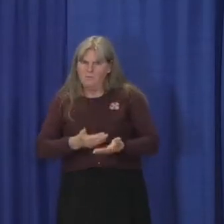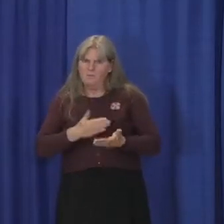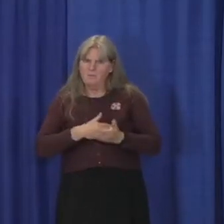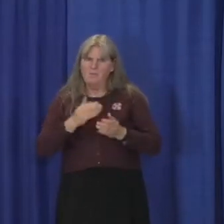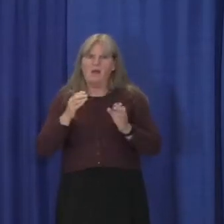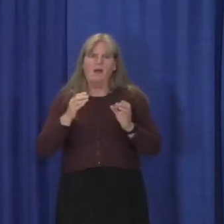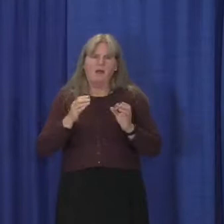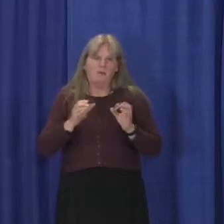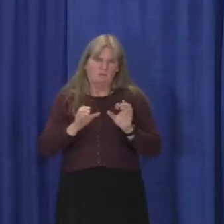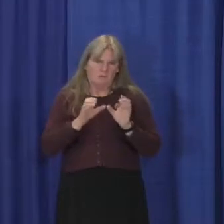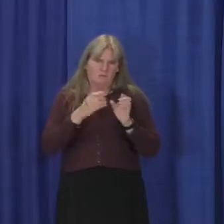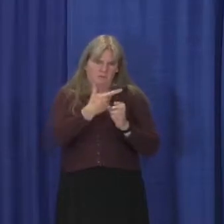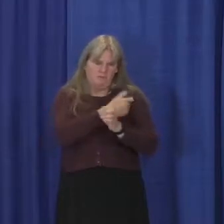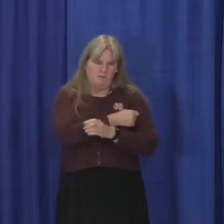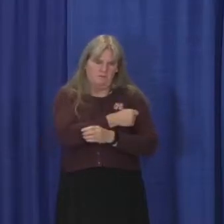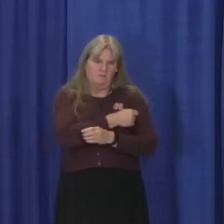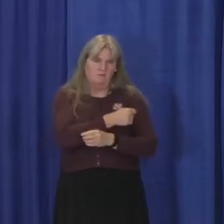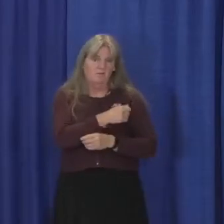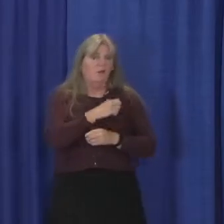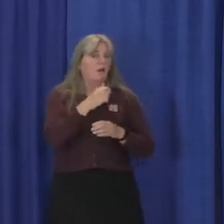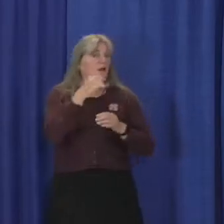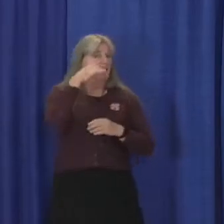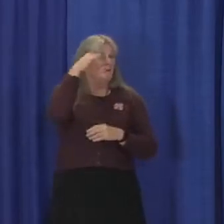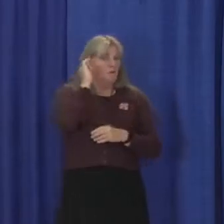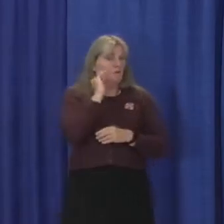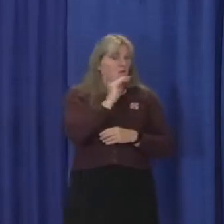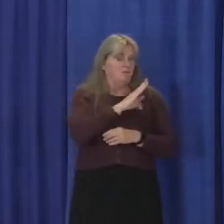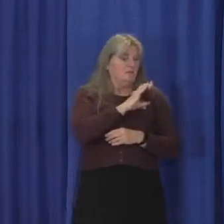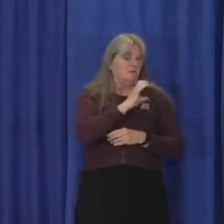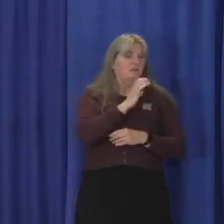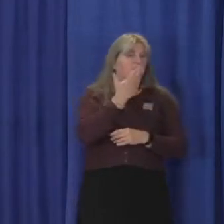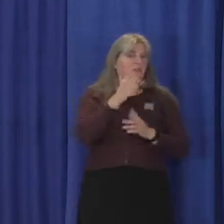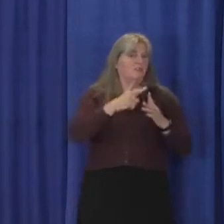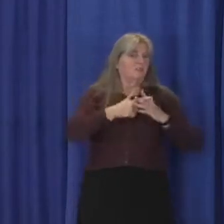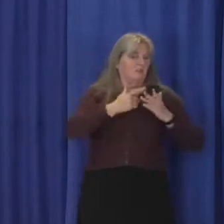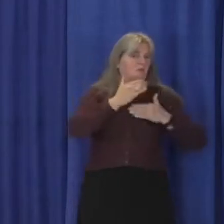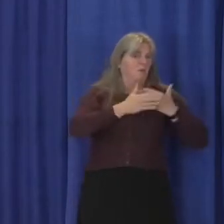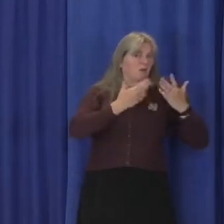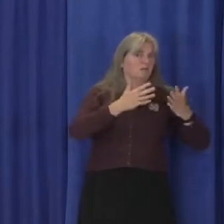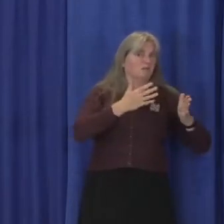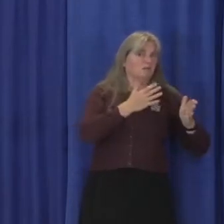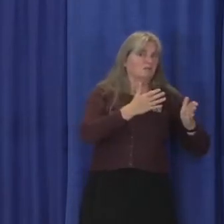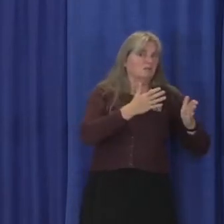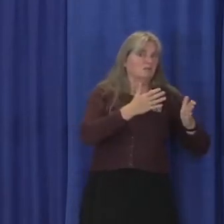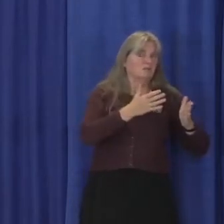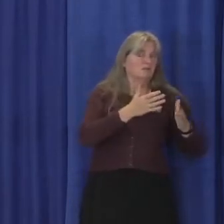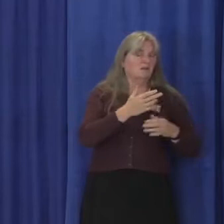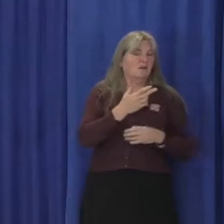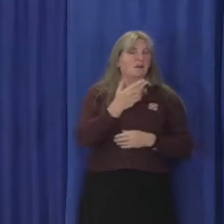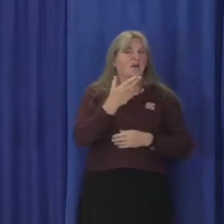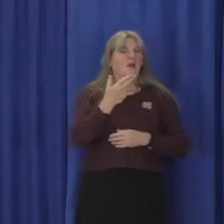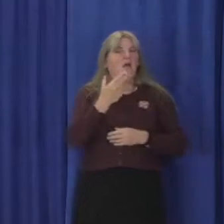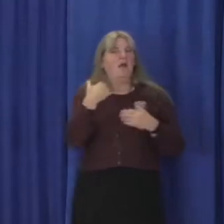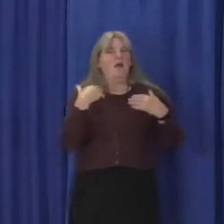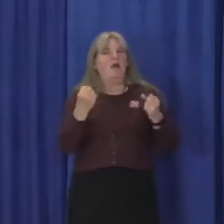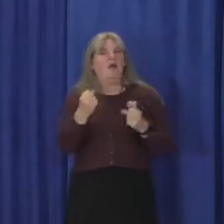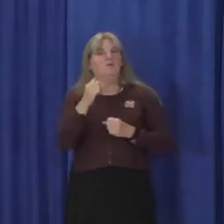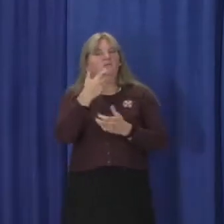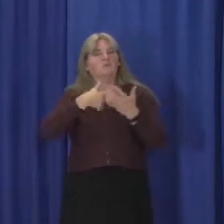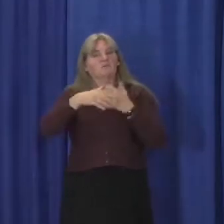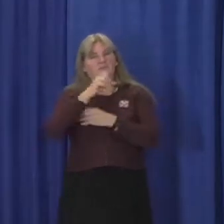and Yukon are, very much at the forefront of getting through that system. Health and Social Services has an